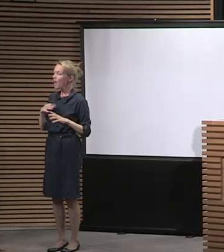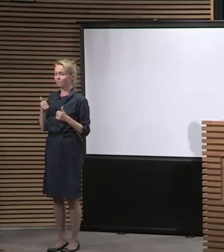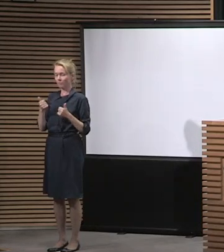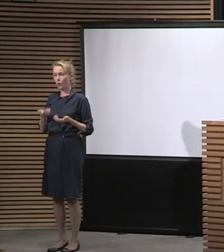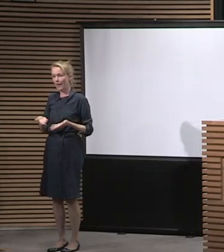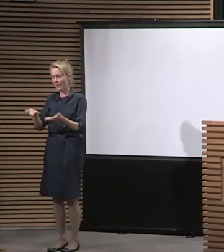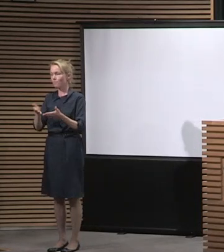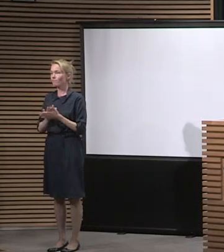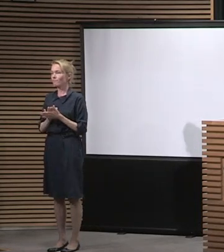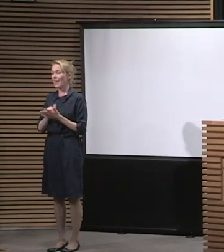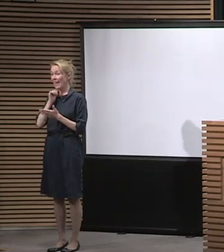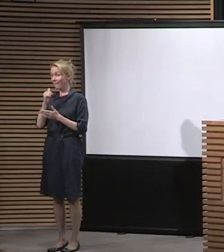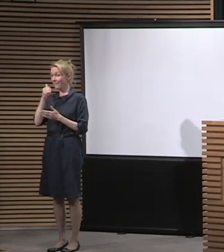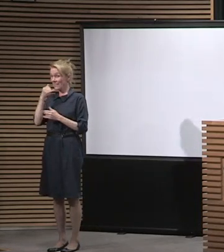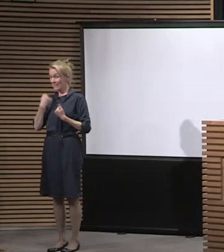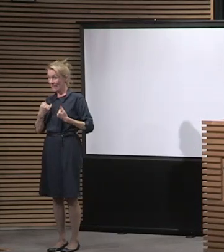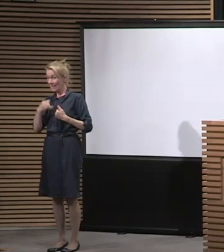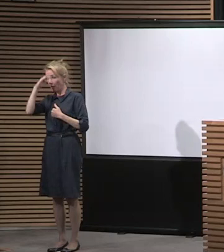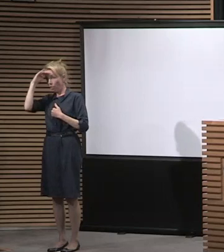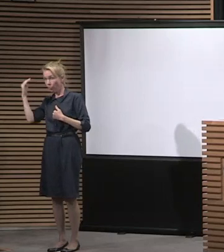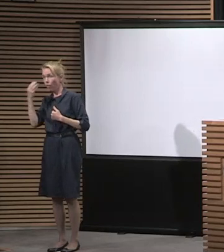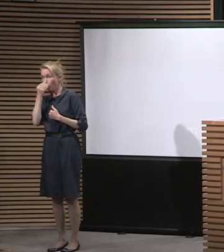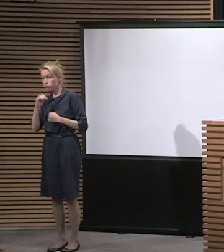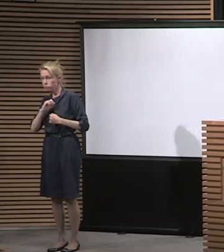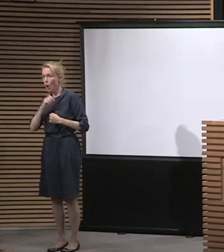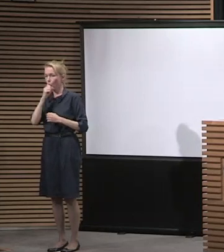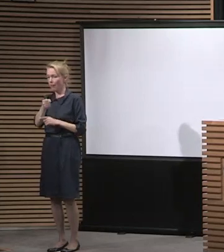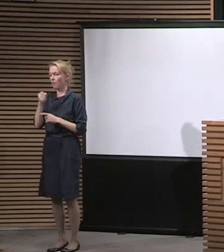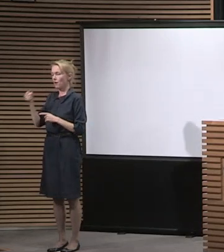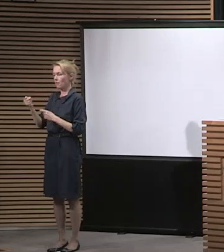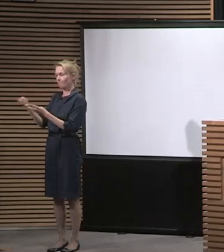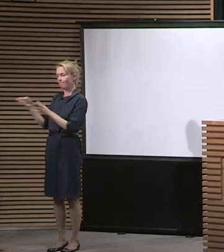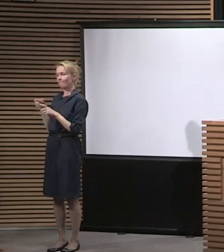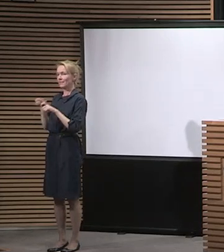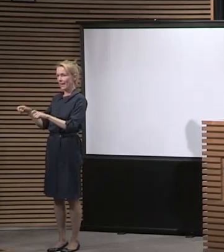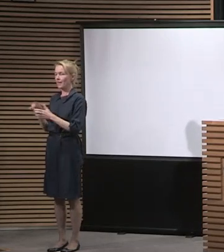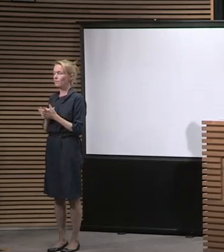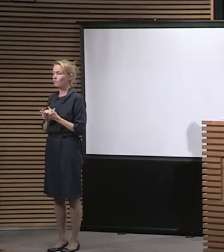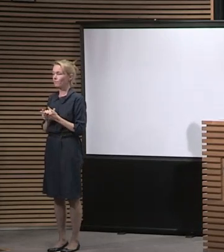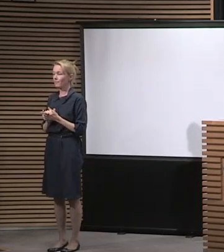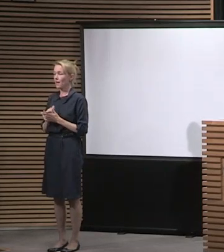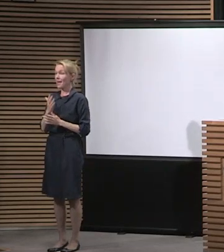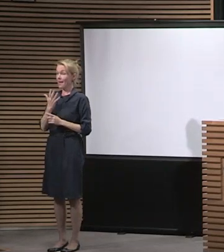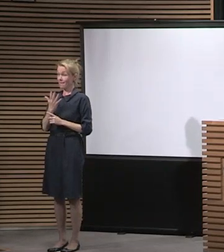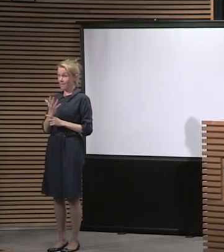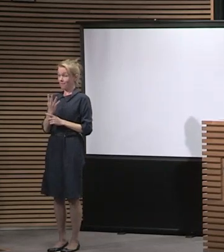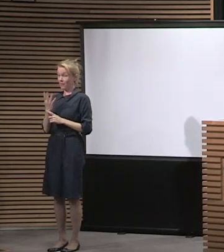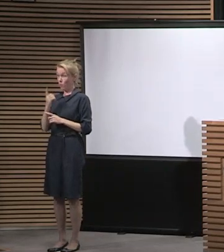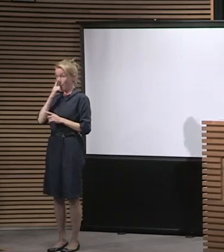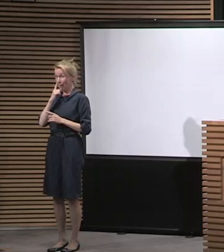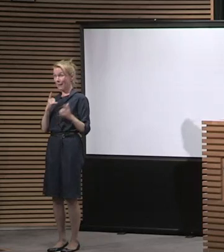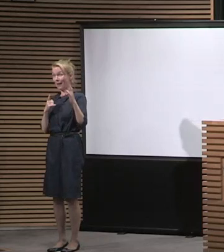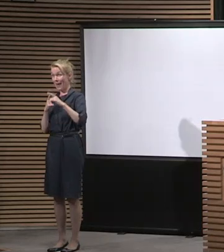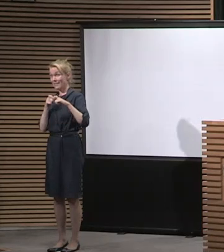pleased to say that 54 people who have been in temporary accommodation are being flown to Wellington and then on to Christchurch